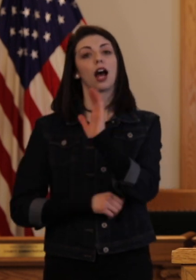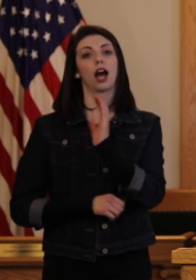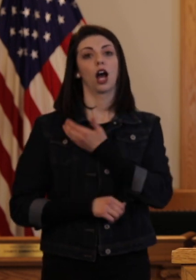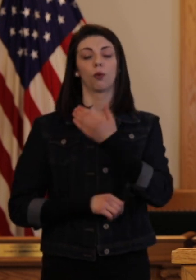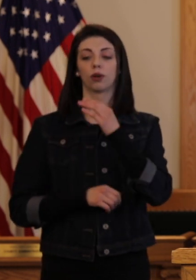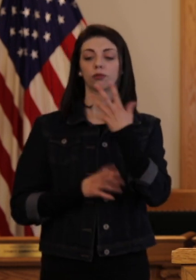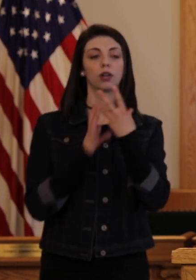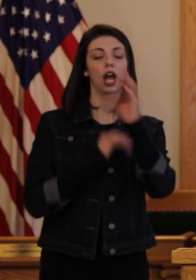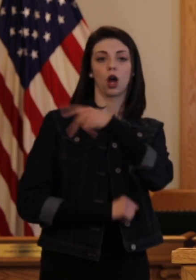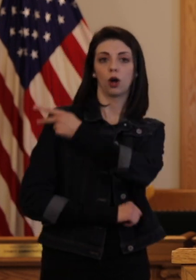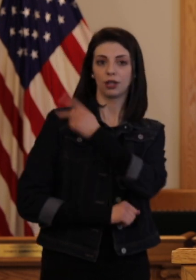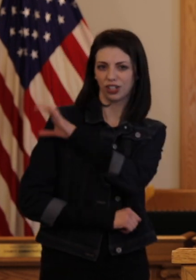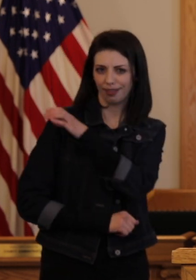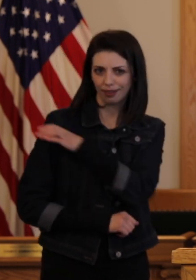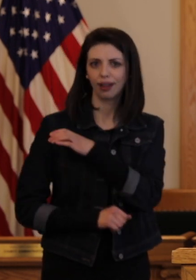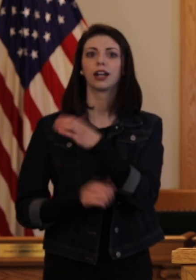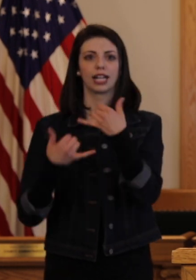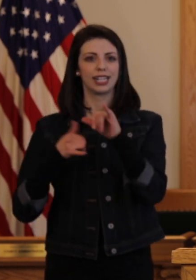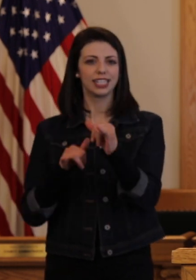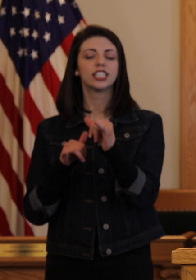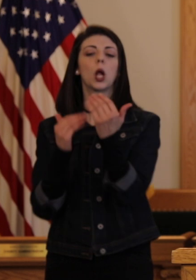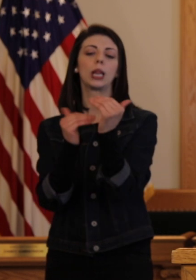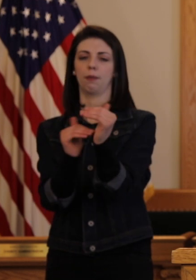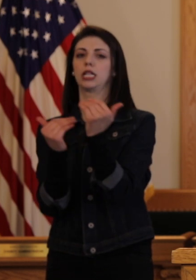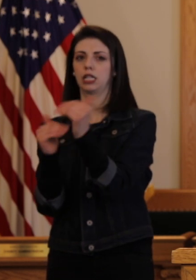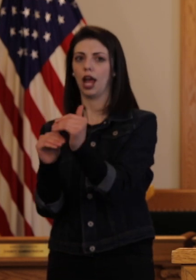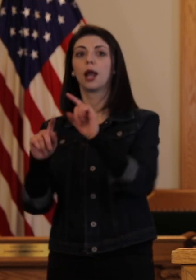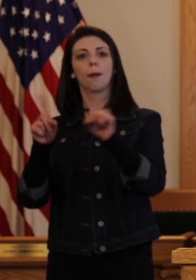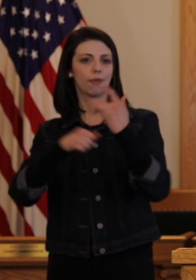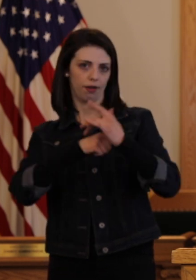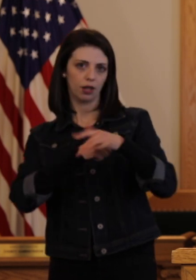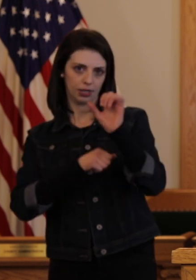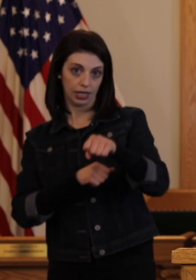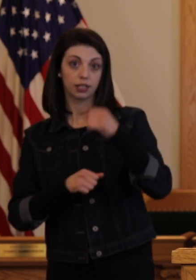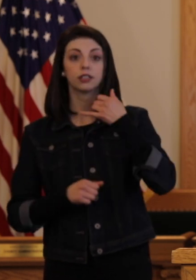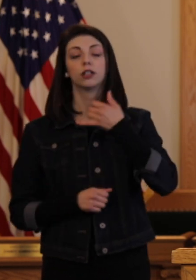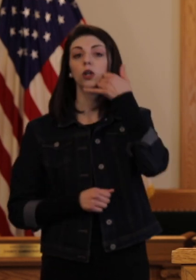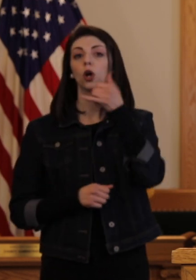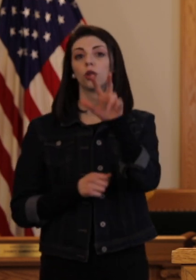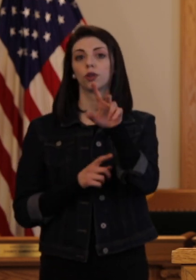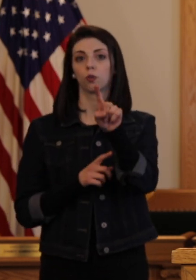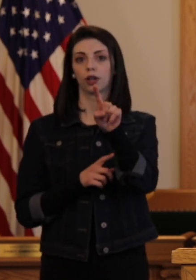is still operating under limitations of treatment. Please call